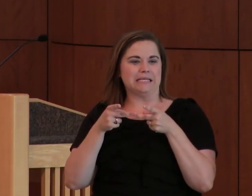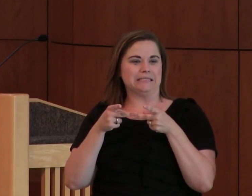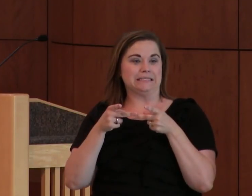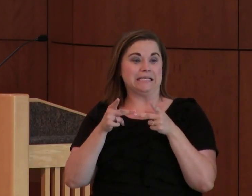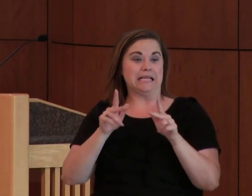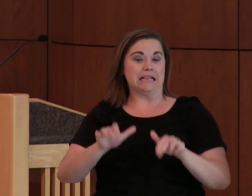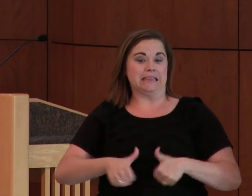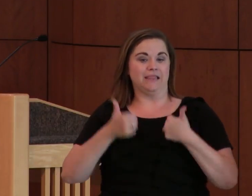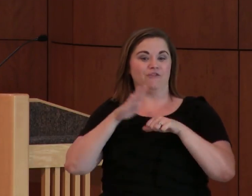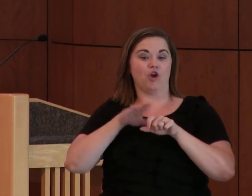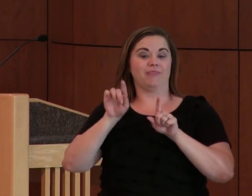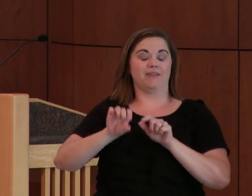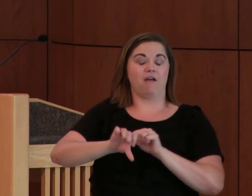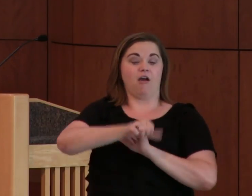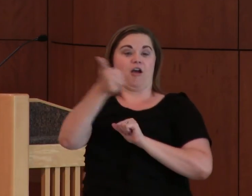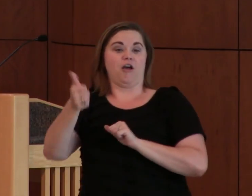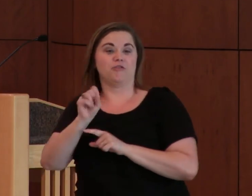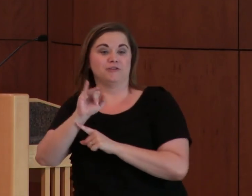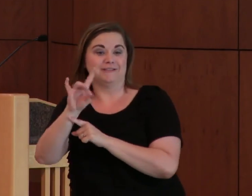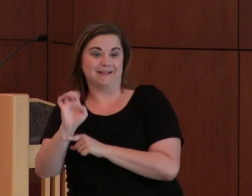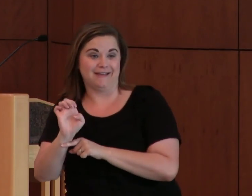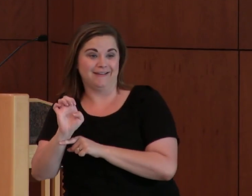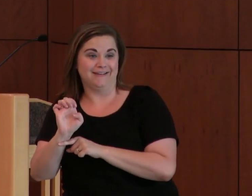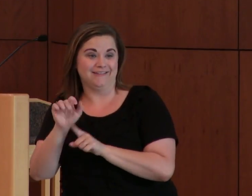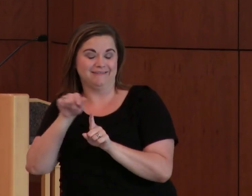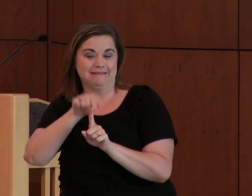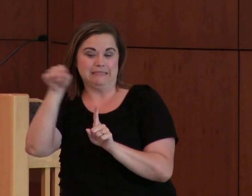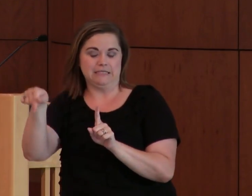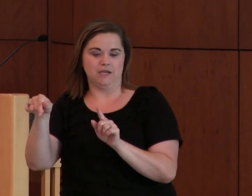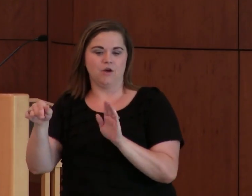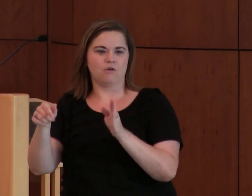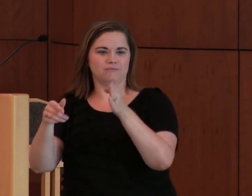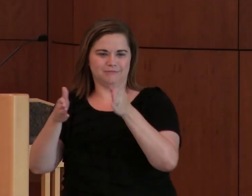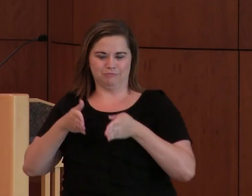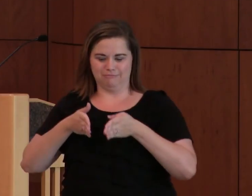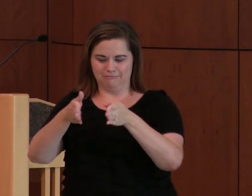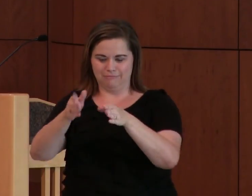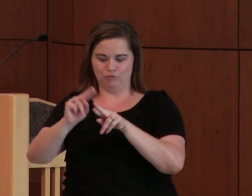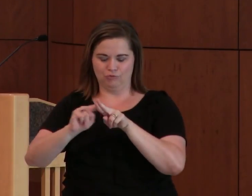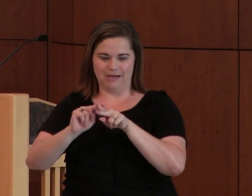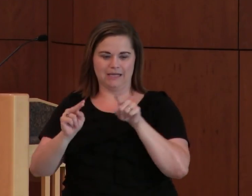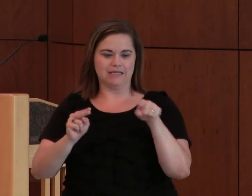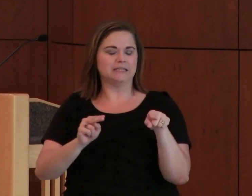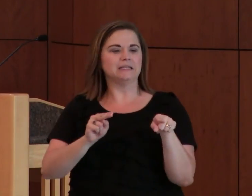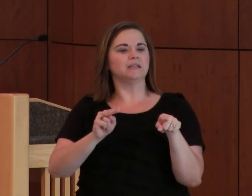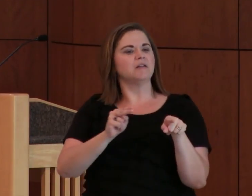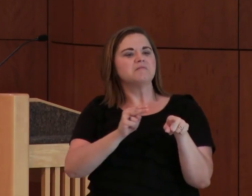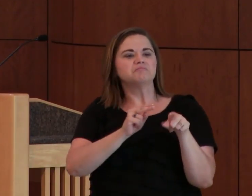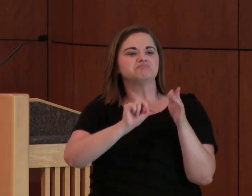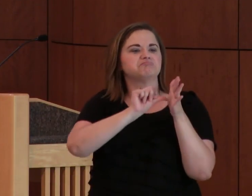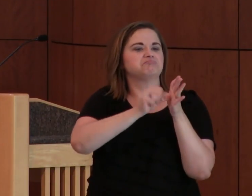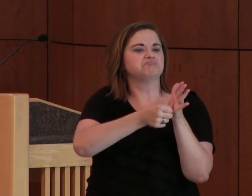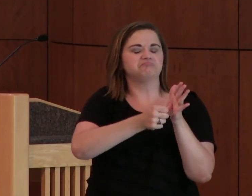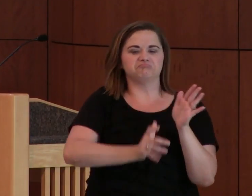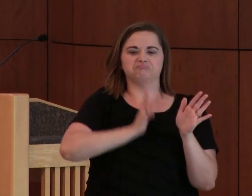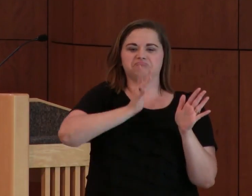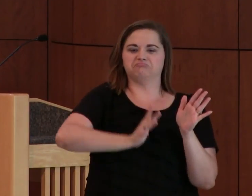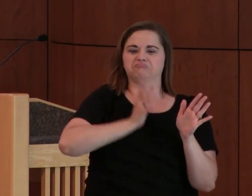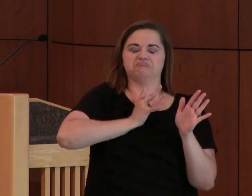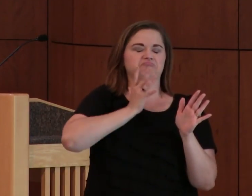other side of the tracks, was written. Because on one side of these tracks are affluent communities, large houses, well